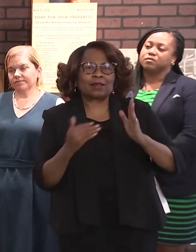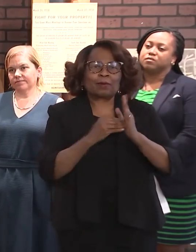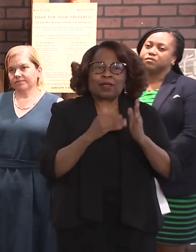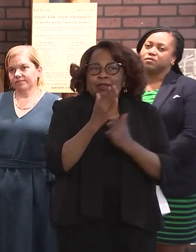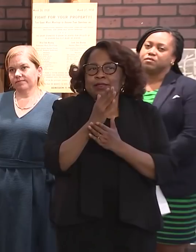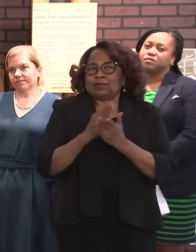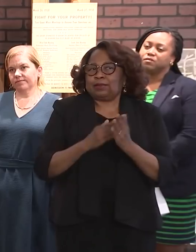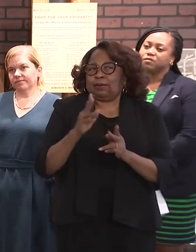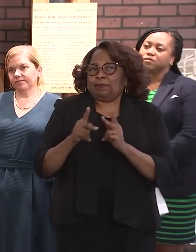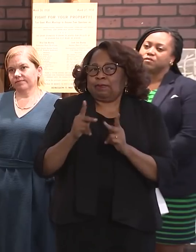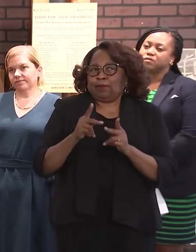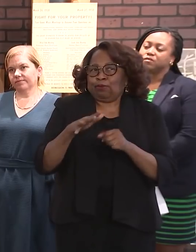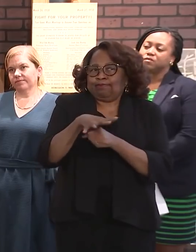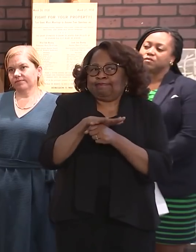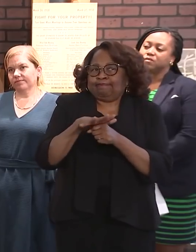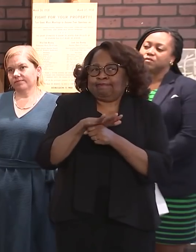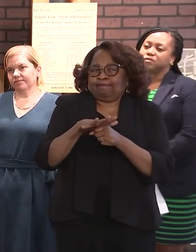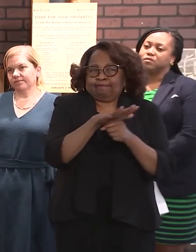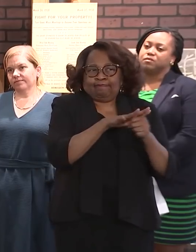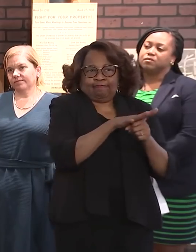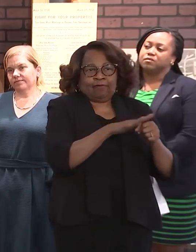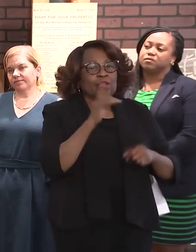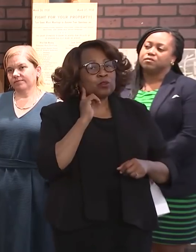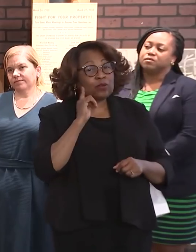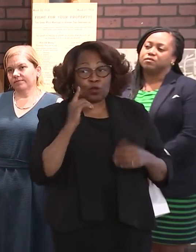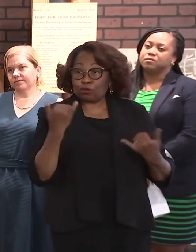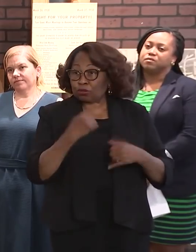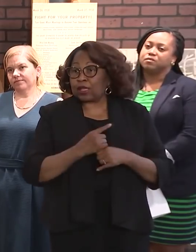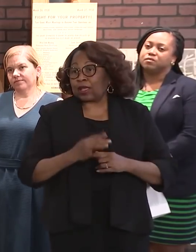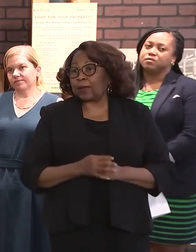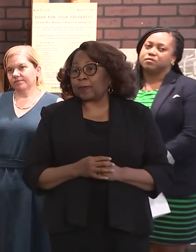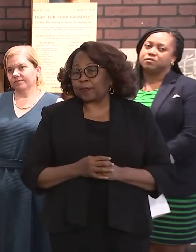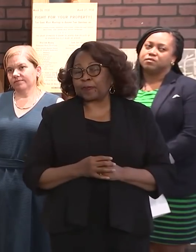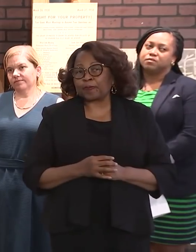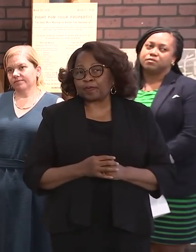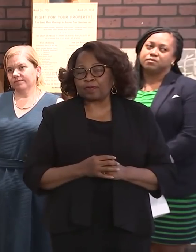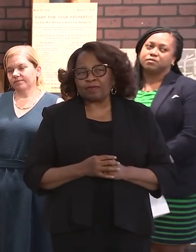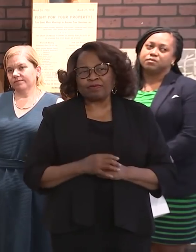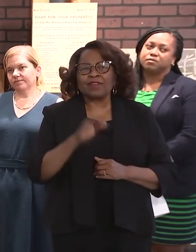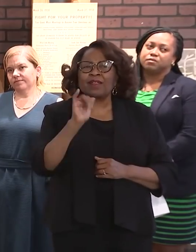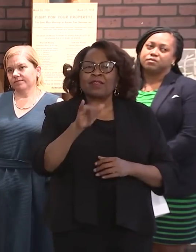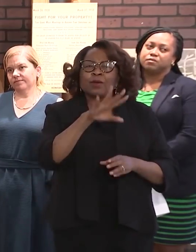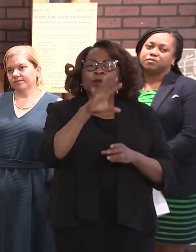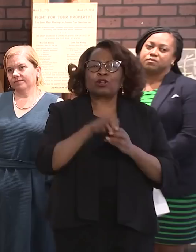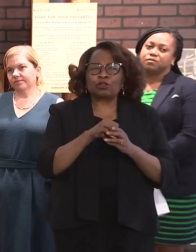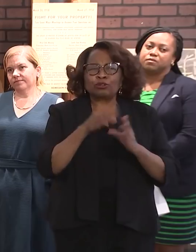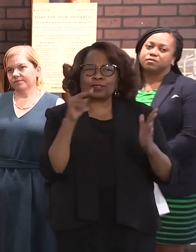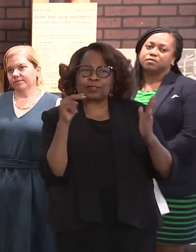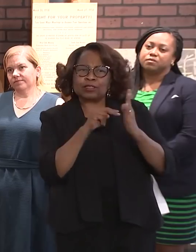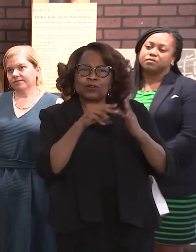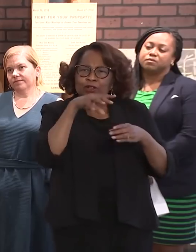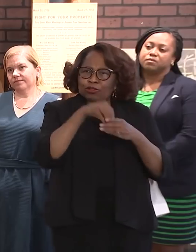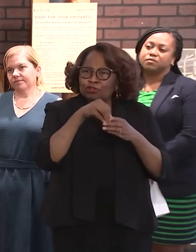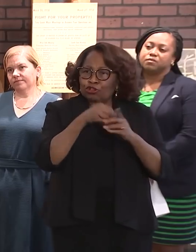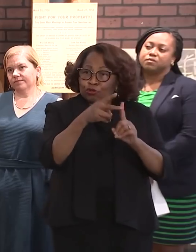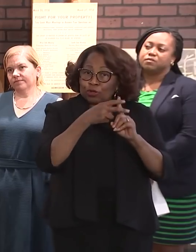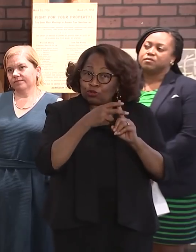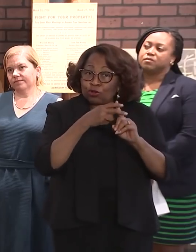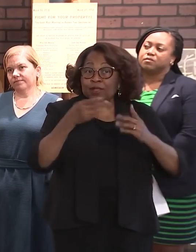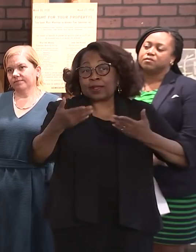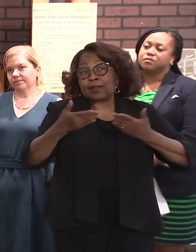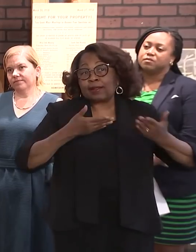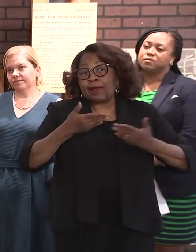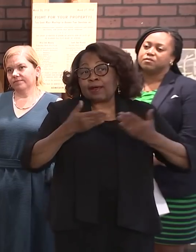certain populations of our community, as we've heard today. This would include looking at our internal recruitment and